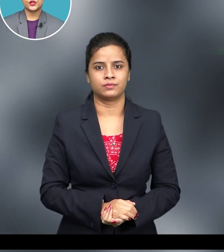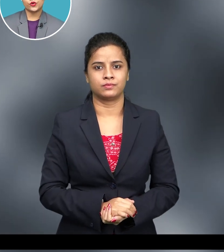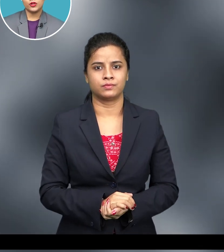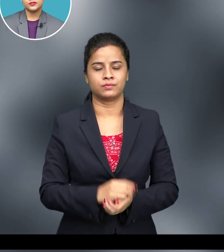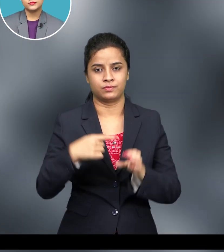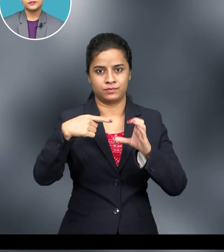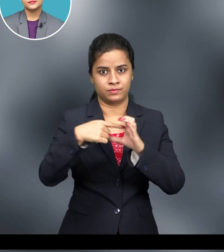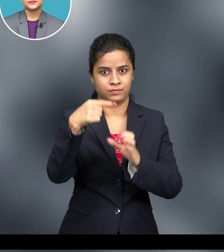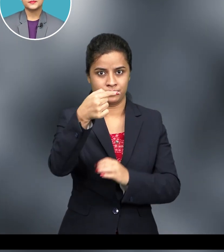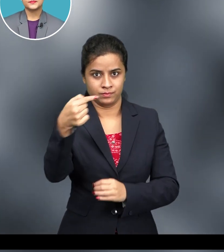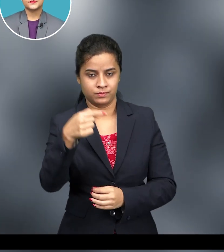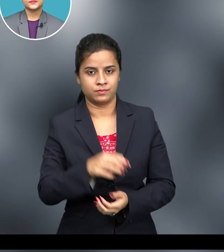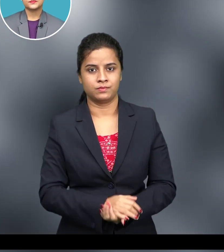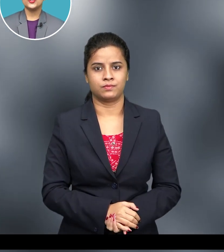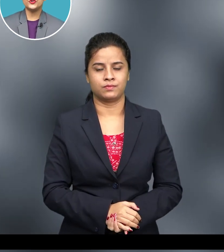electron,